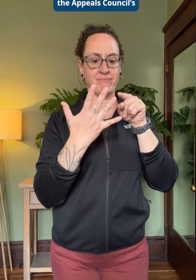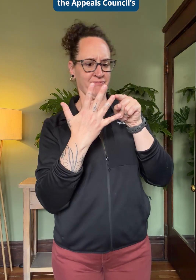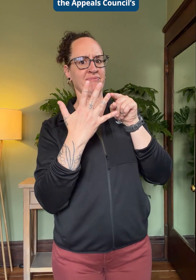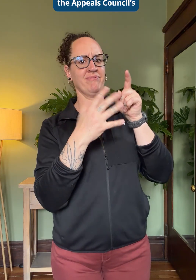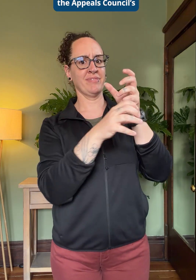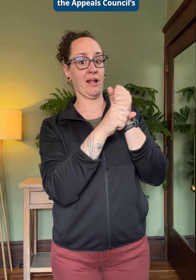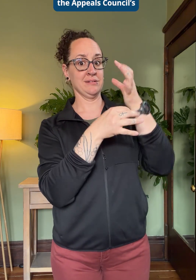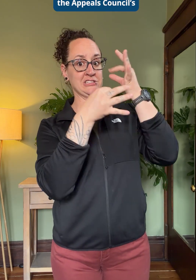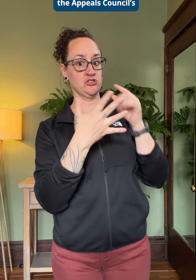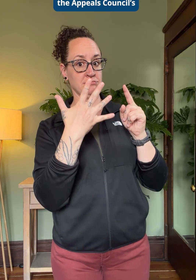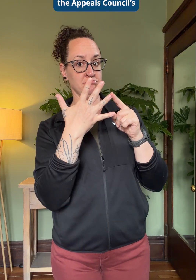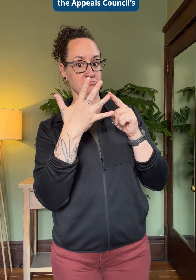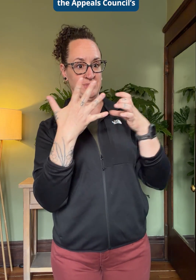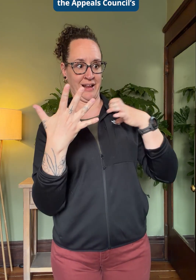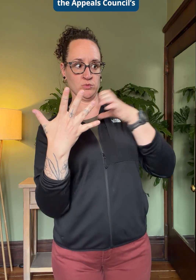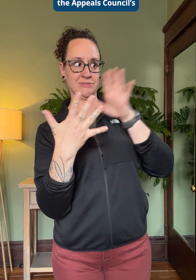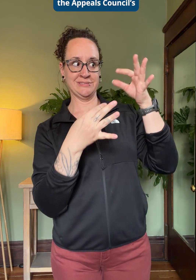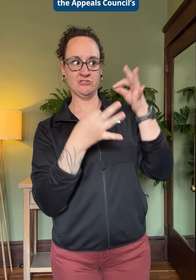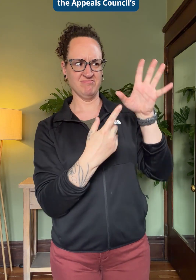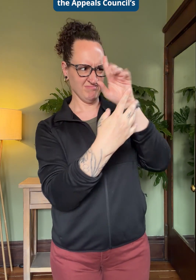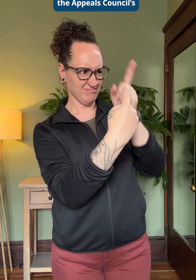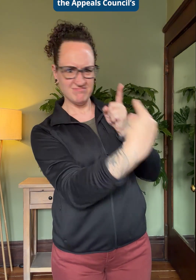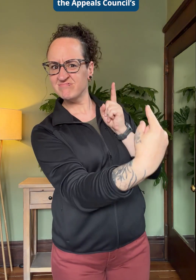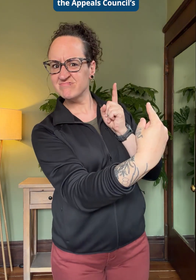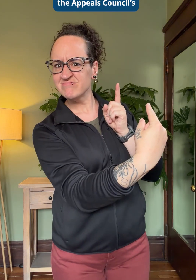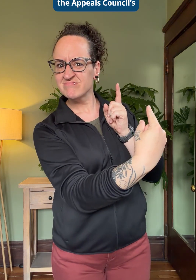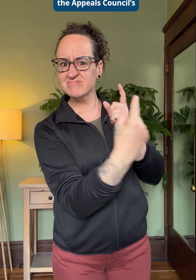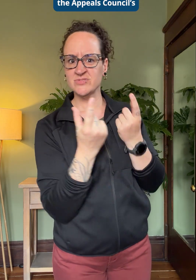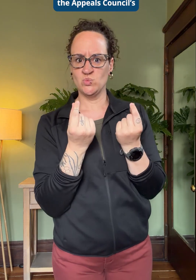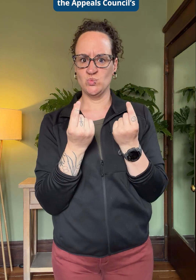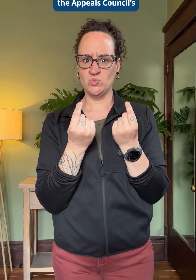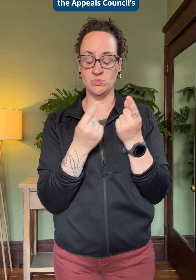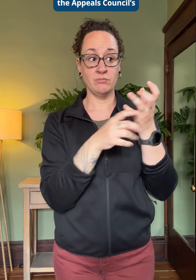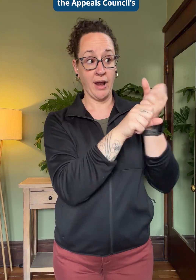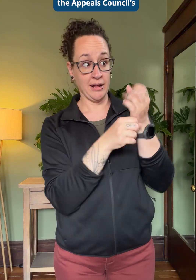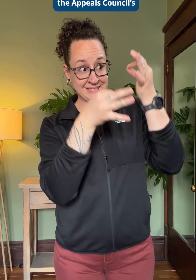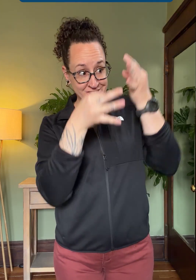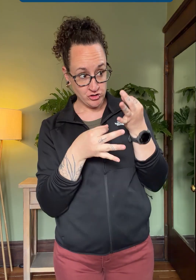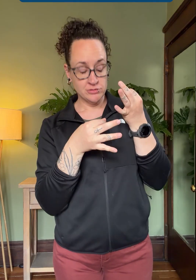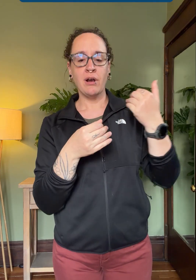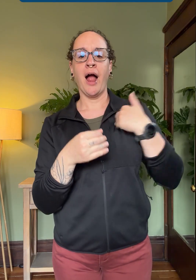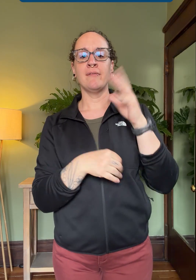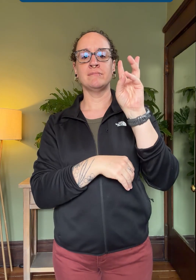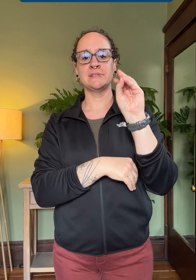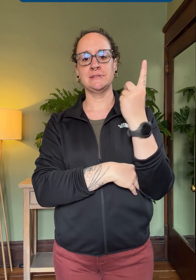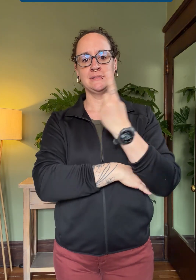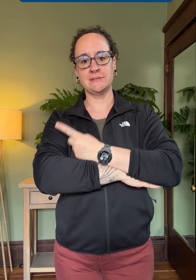If you disagree with the Appeals Council's decision at the fourth level, you have 60 days